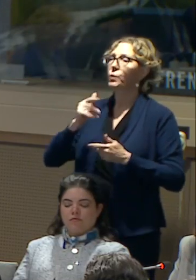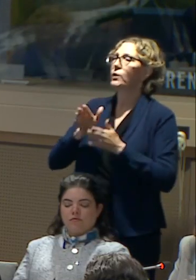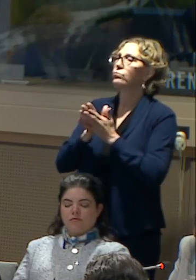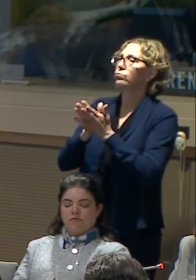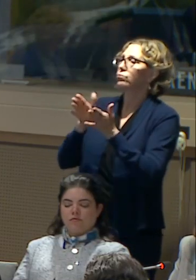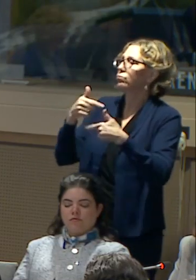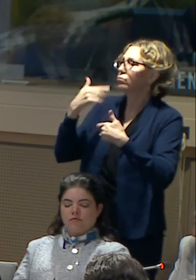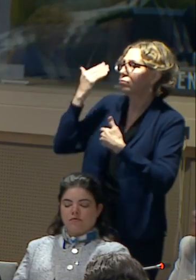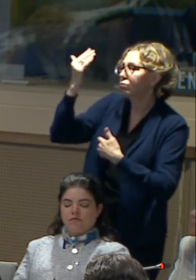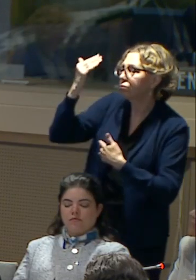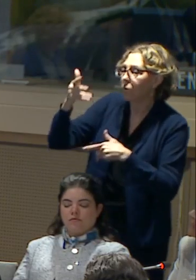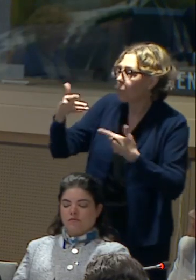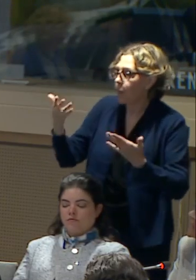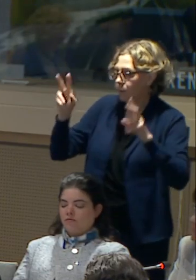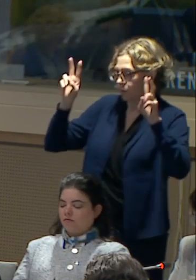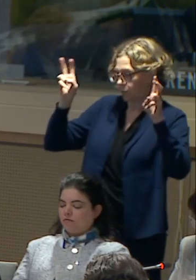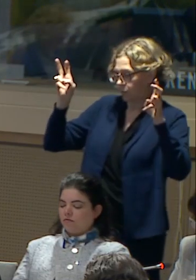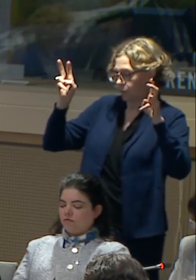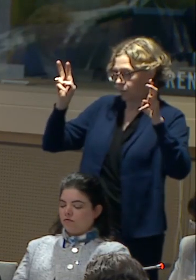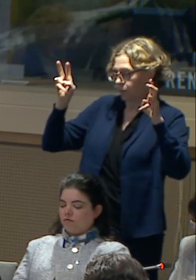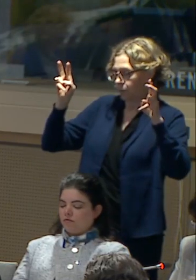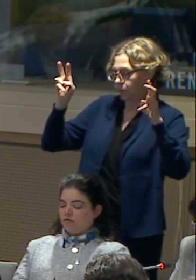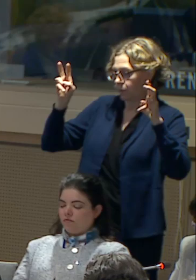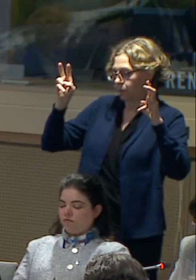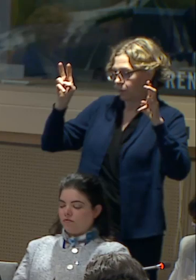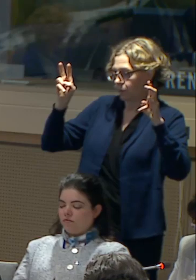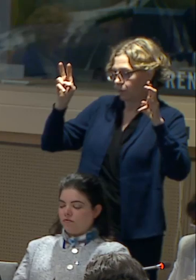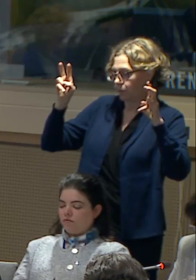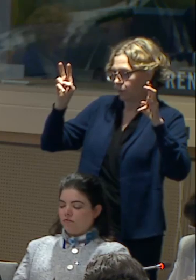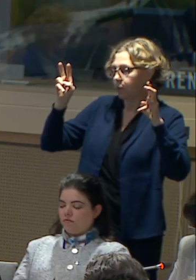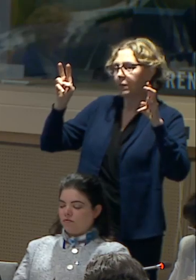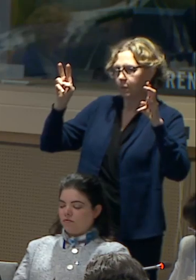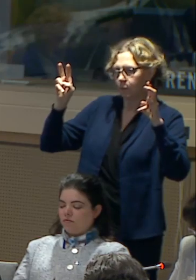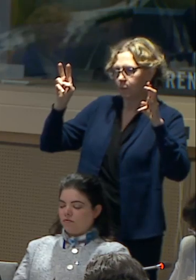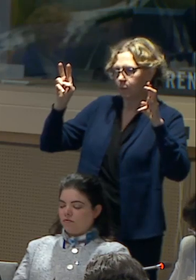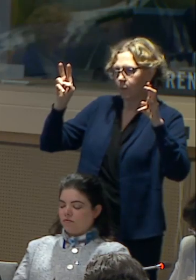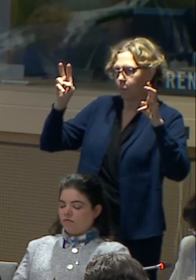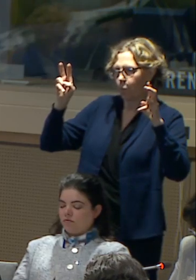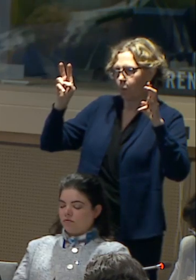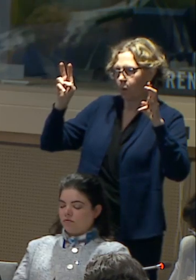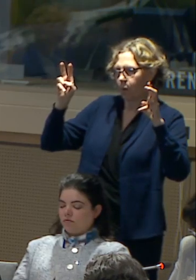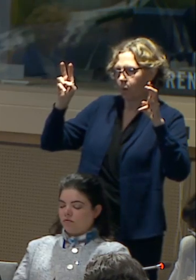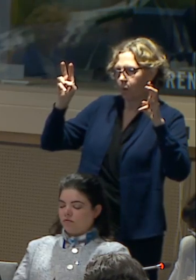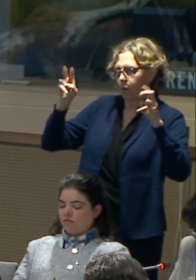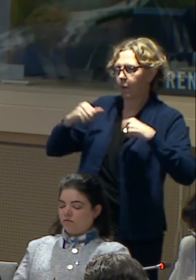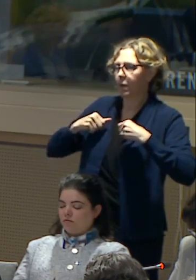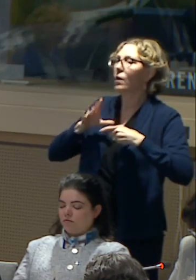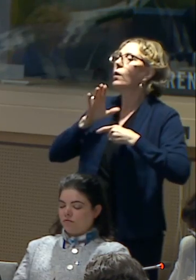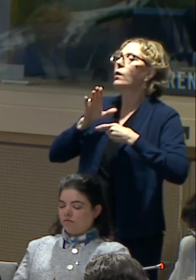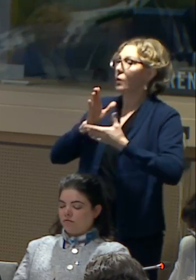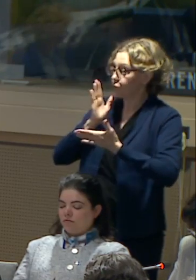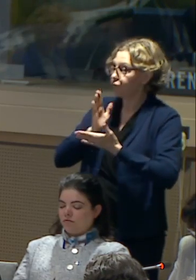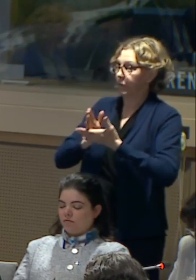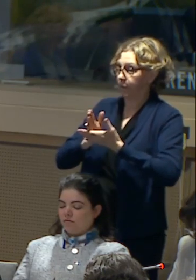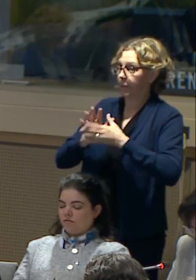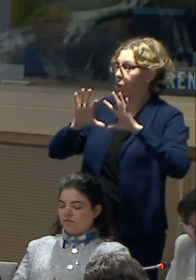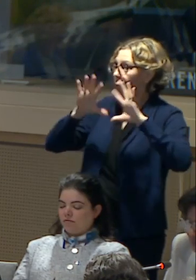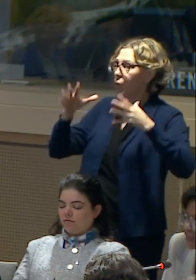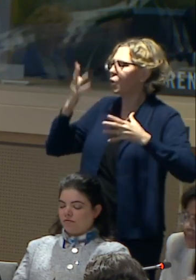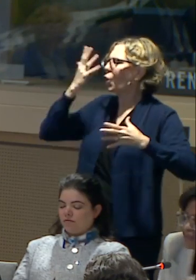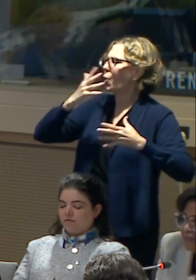a Bahamian perspective, unique intersecting realities of autism and aging. Dr. Grimes, the floor is yours. Thank